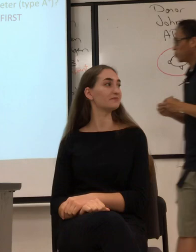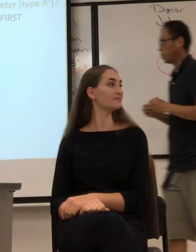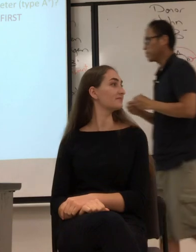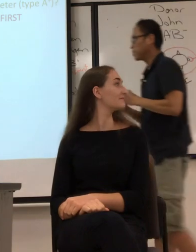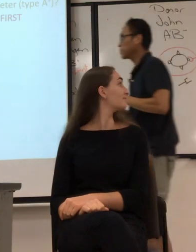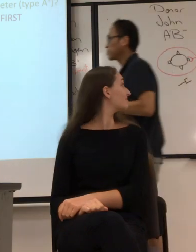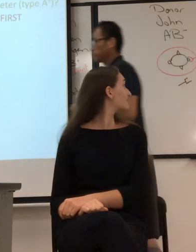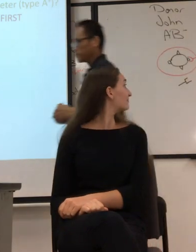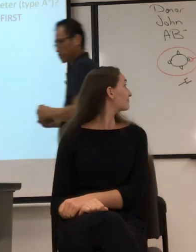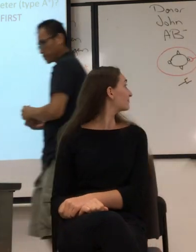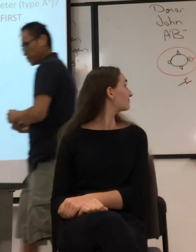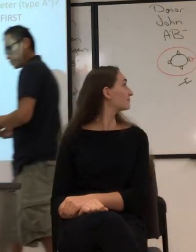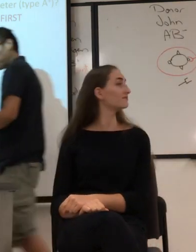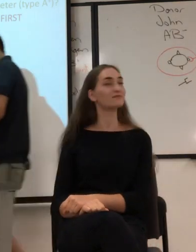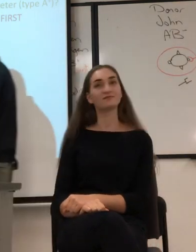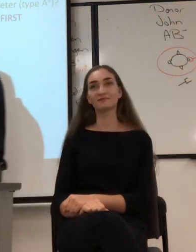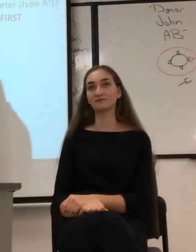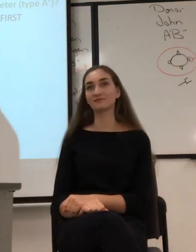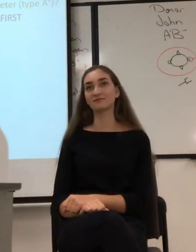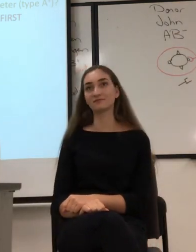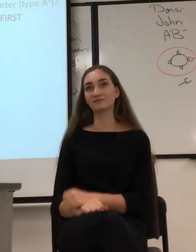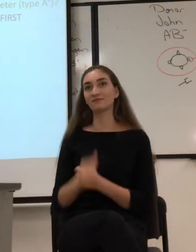That's no good.